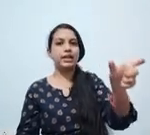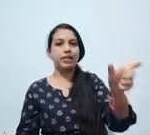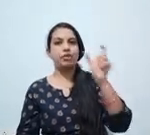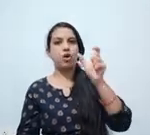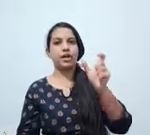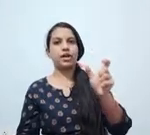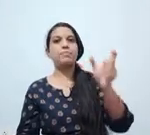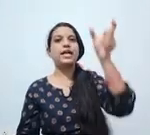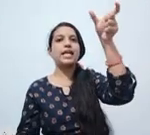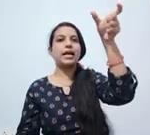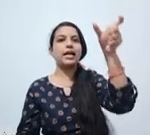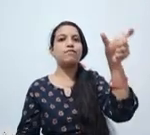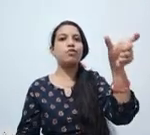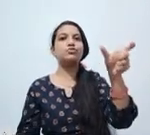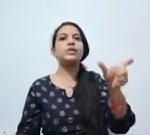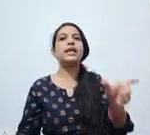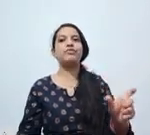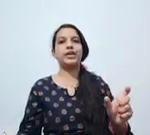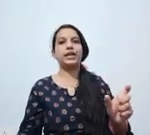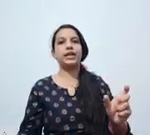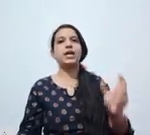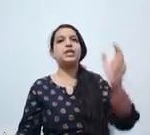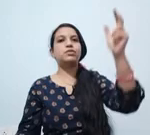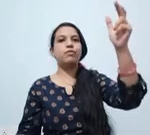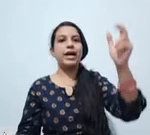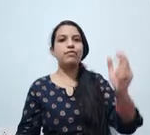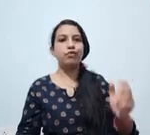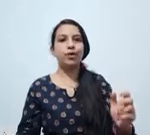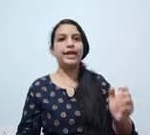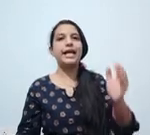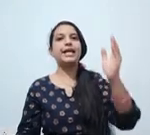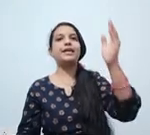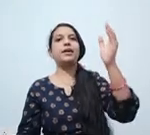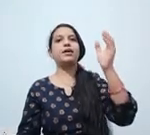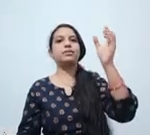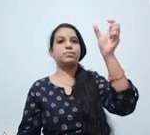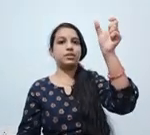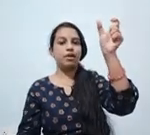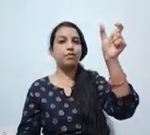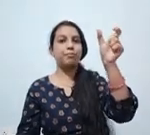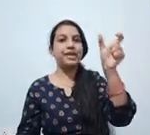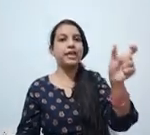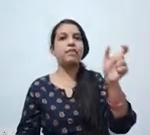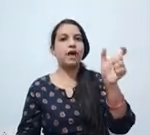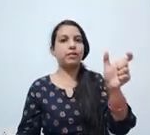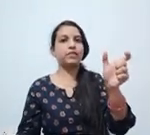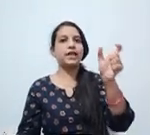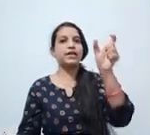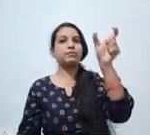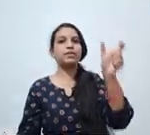left atrium, it again flows to the left ventricle. So while flowing, the mitral valve that is present